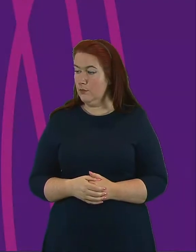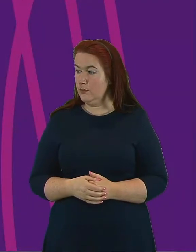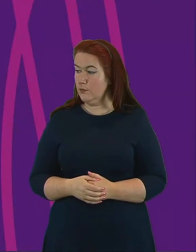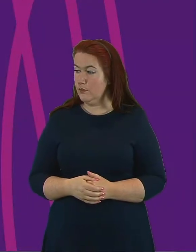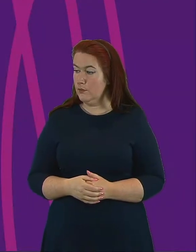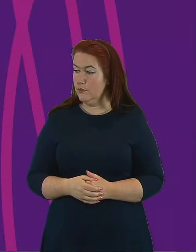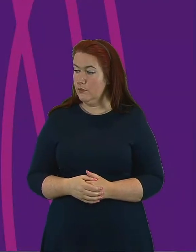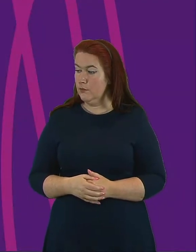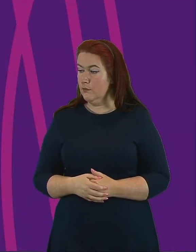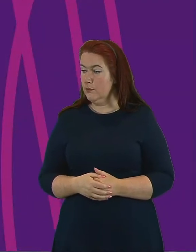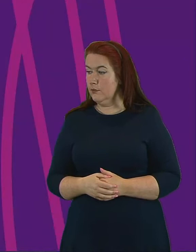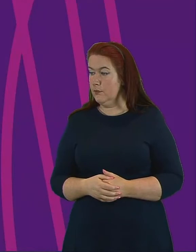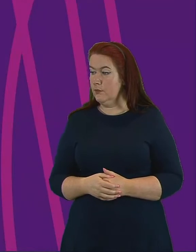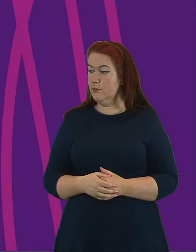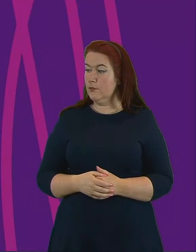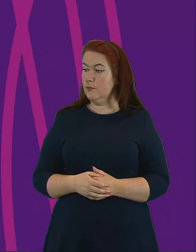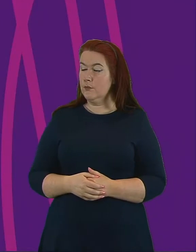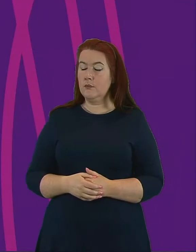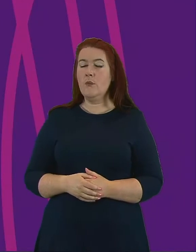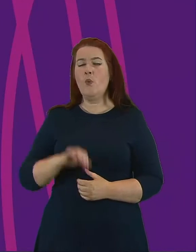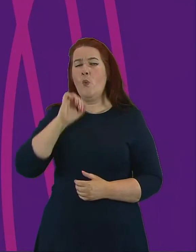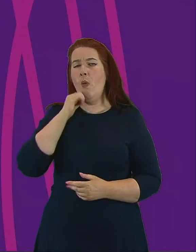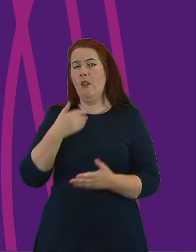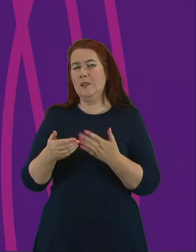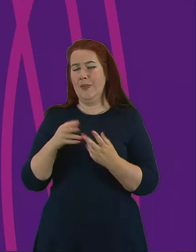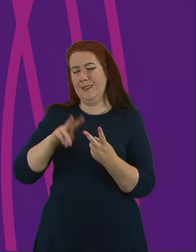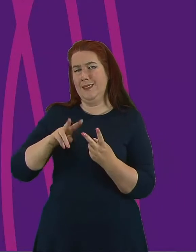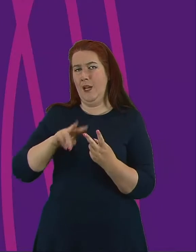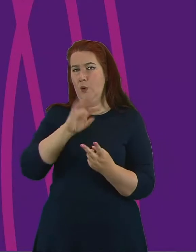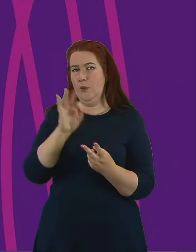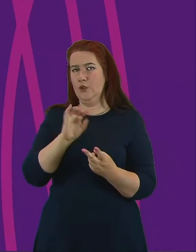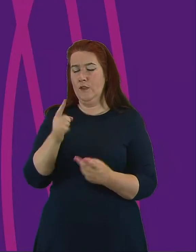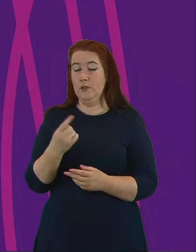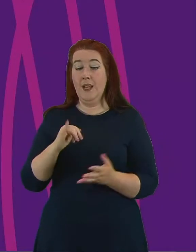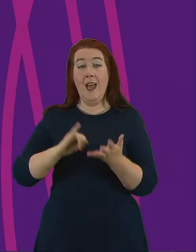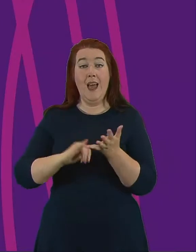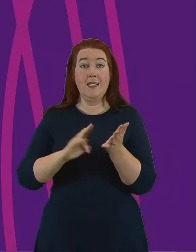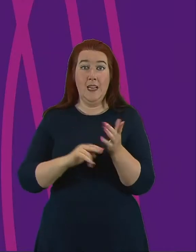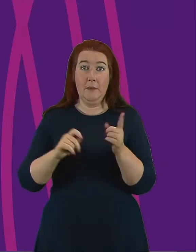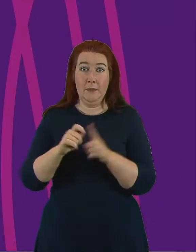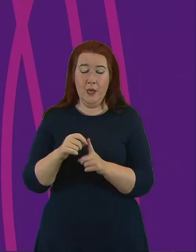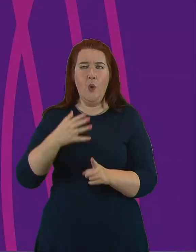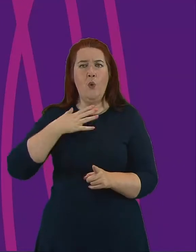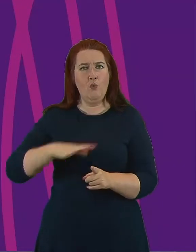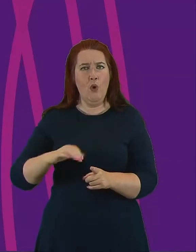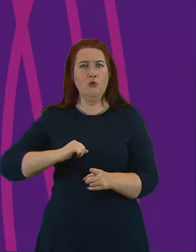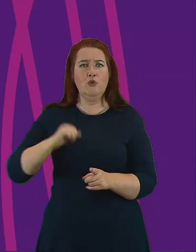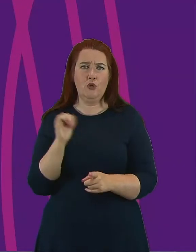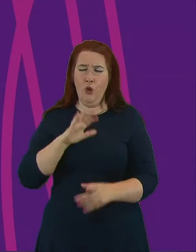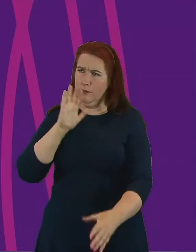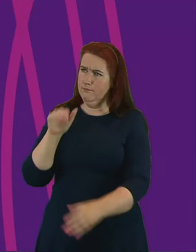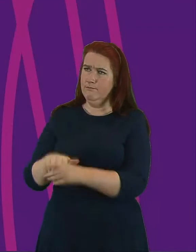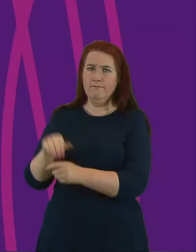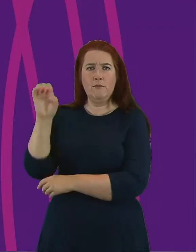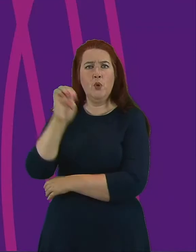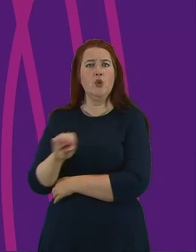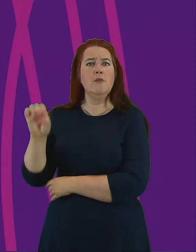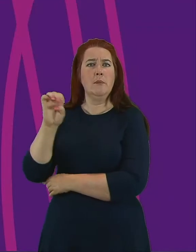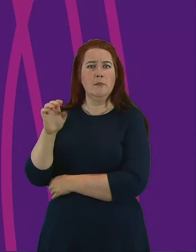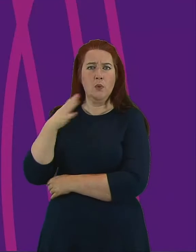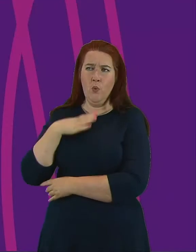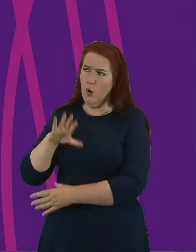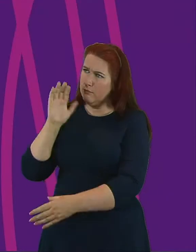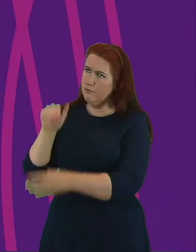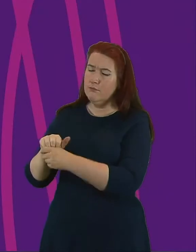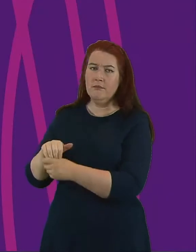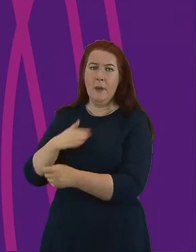Presiding Officer, let me deal with the second question first. The SNP wants Scotland to be in the mainstream of Europe, to be a member of the European